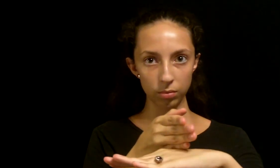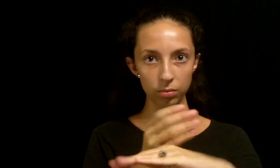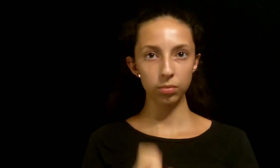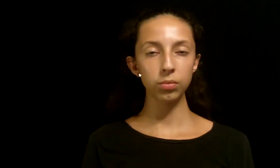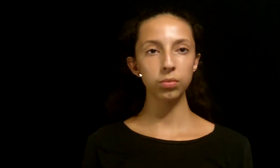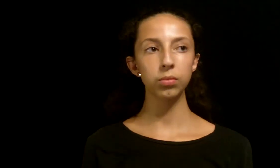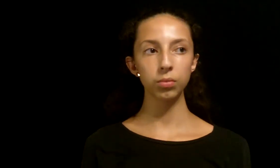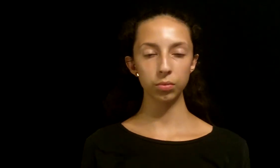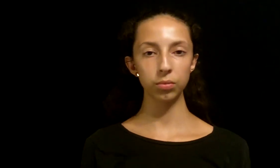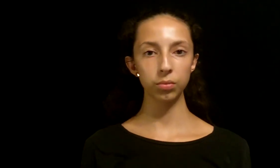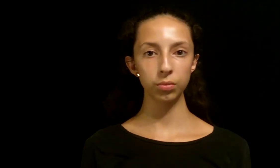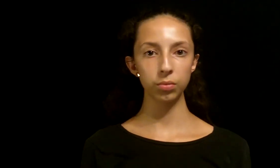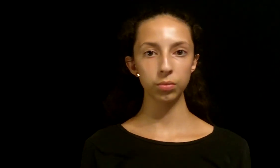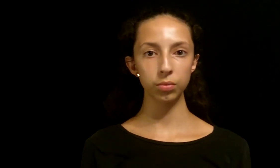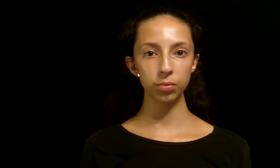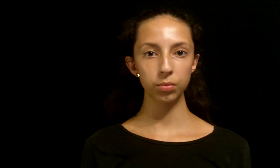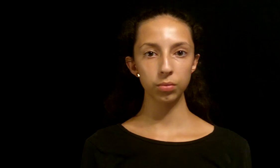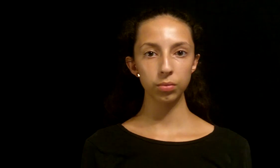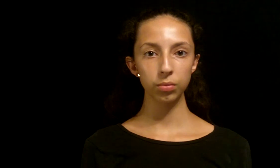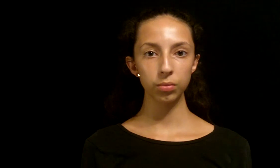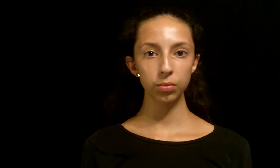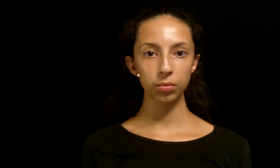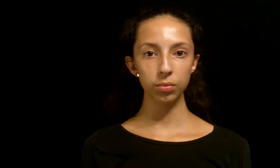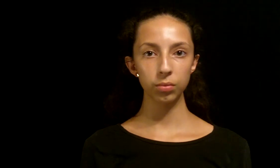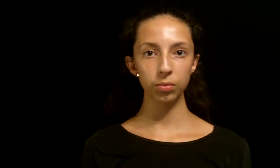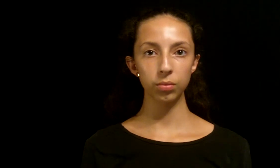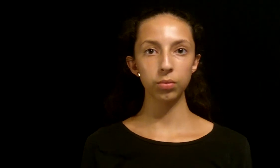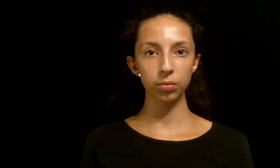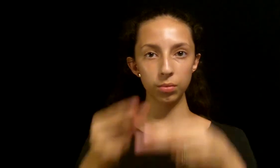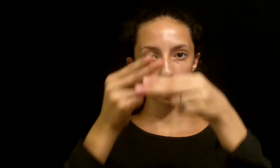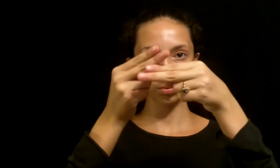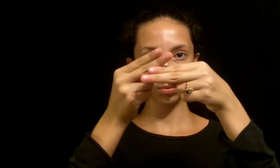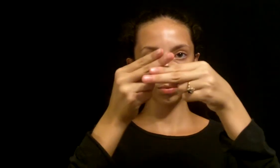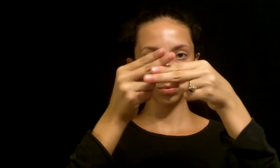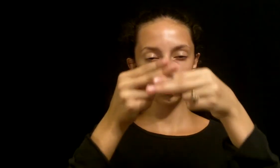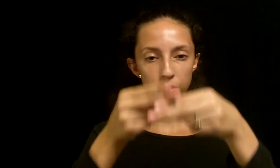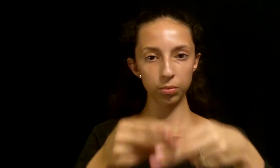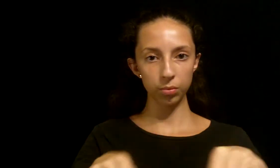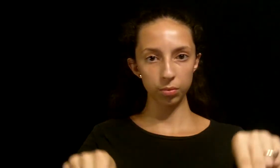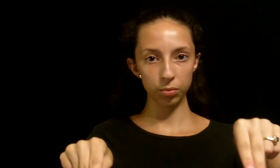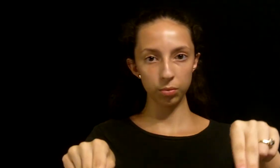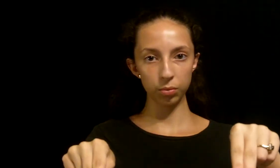So your palm orientation is important. Eggs. Eggs is this way, down.